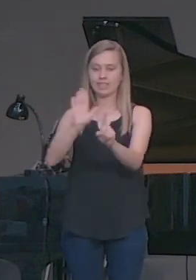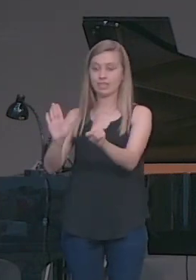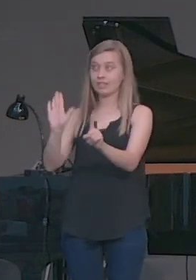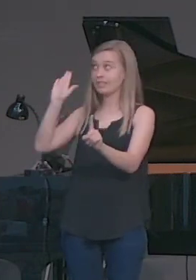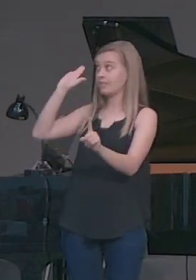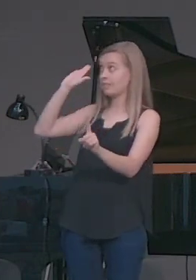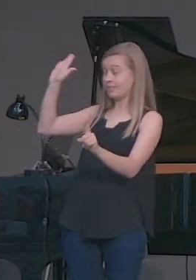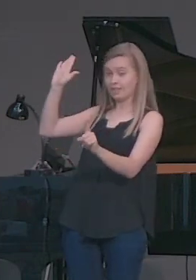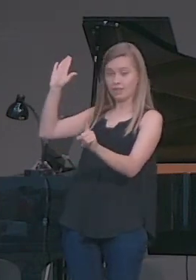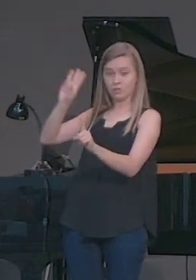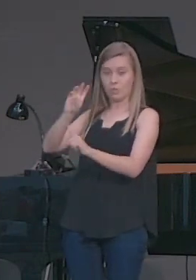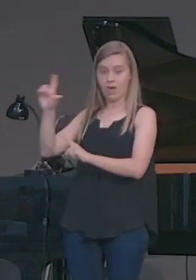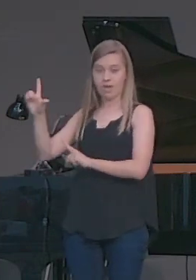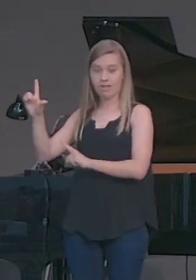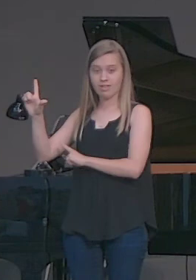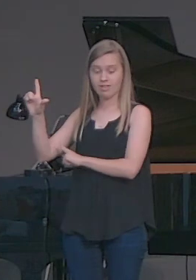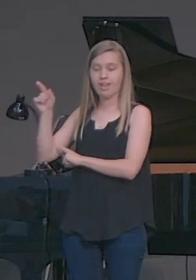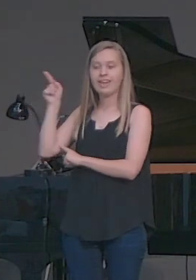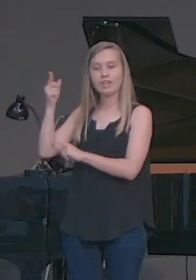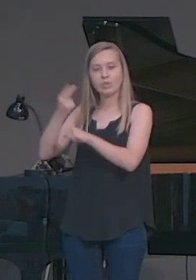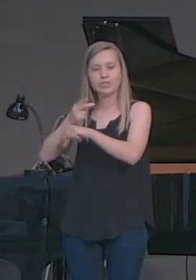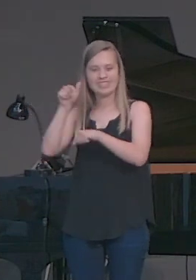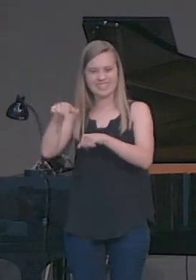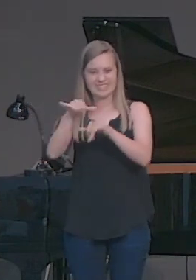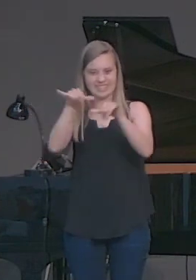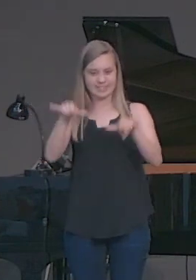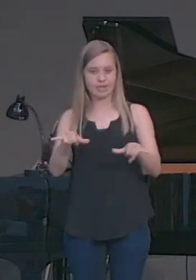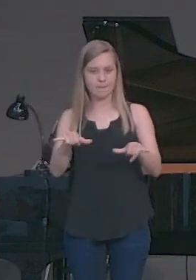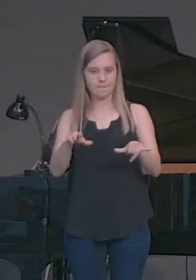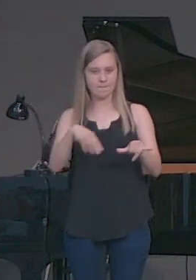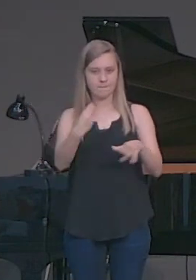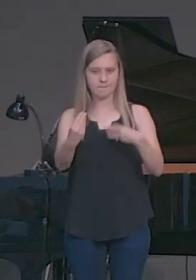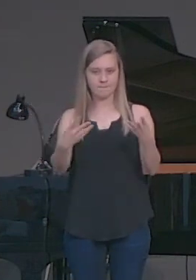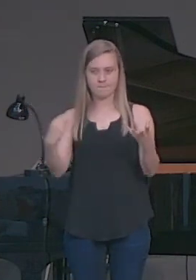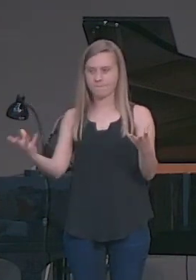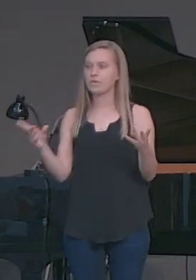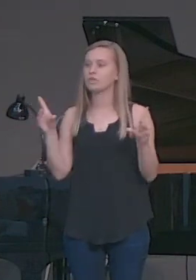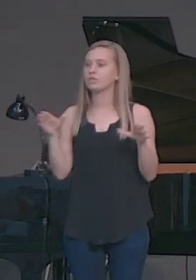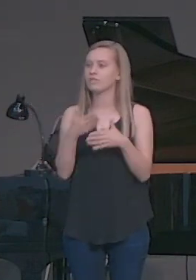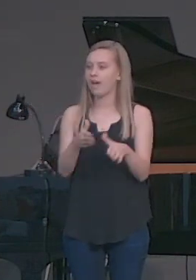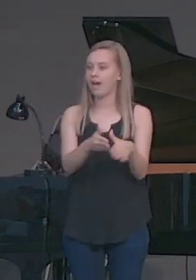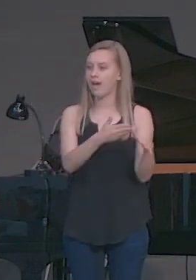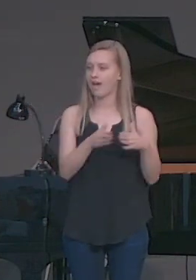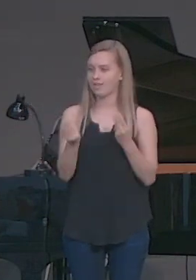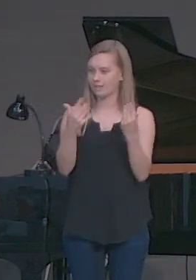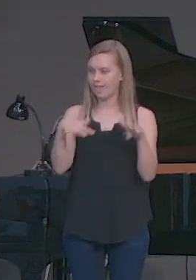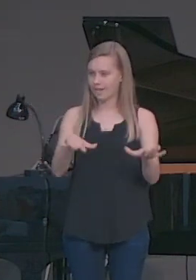wants, and he uses this system to do exactly that.